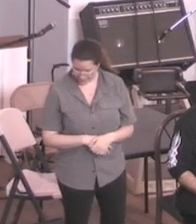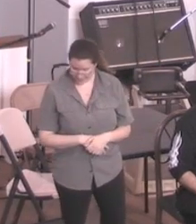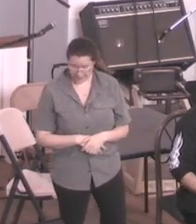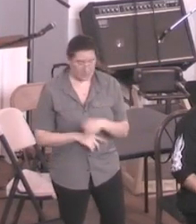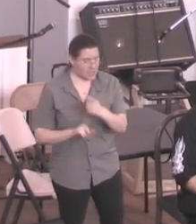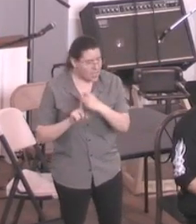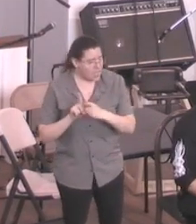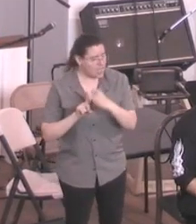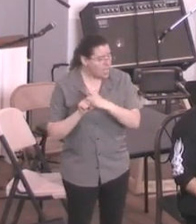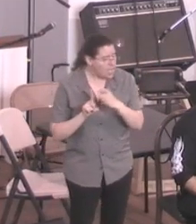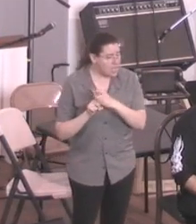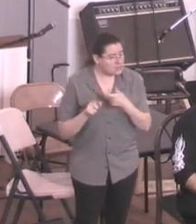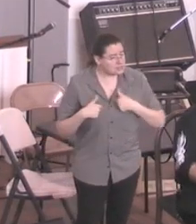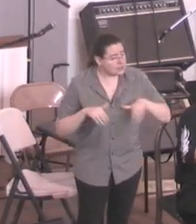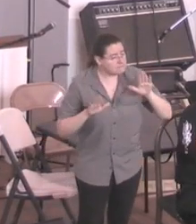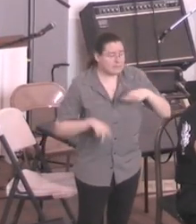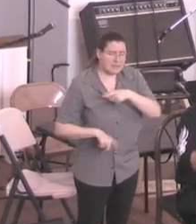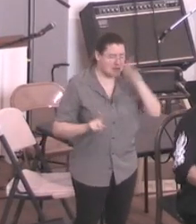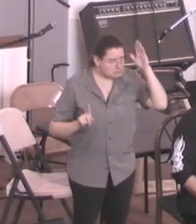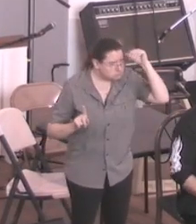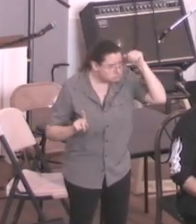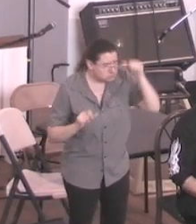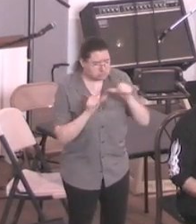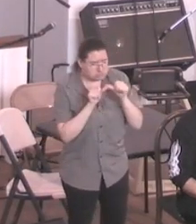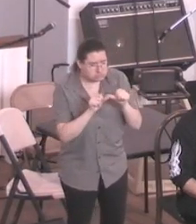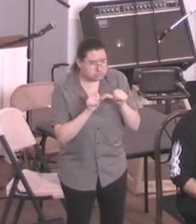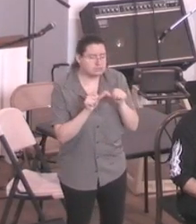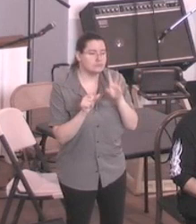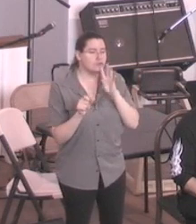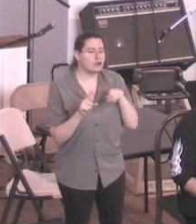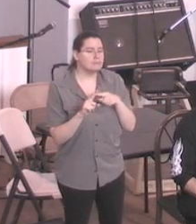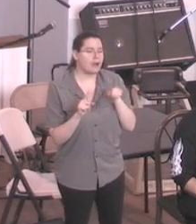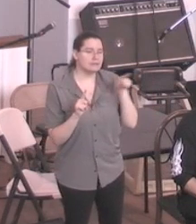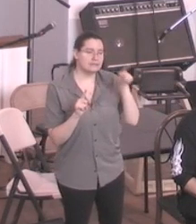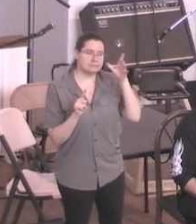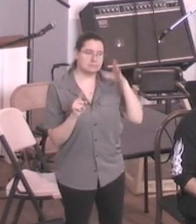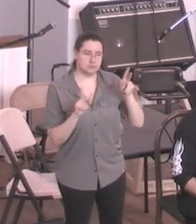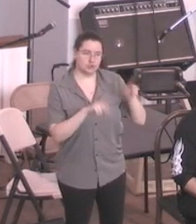never gave up on me. I'm talking about Leo in here.